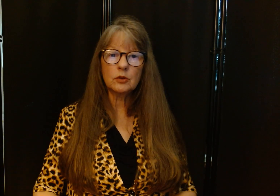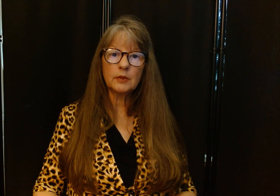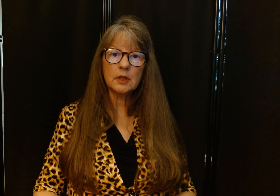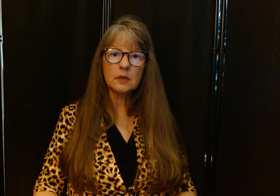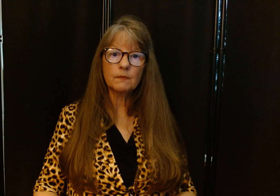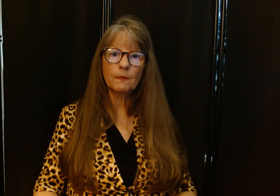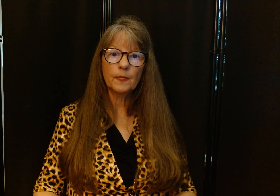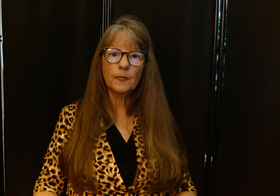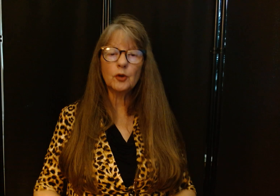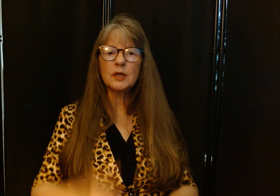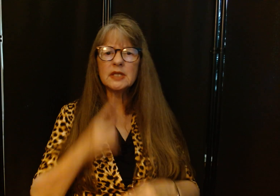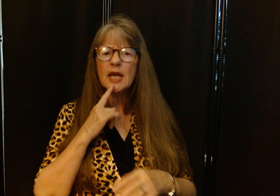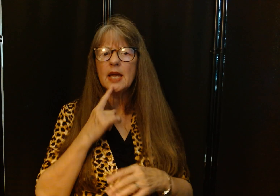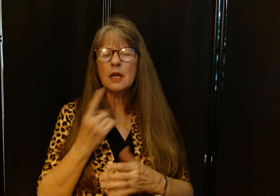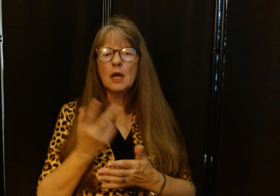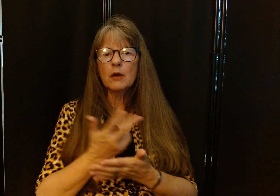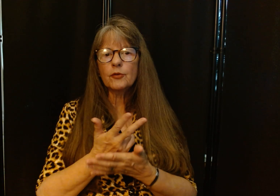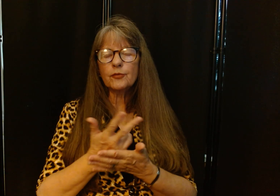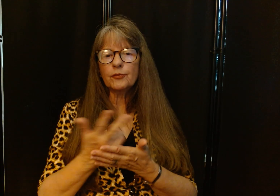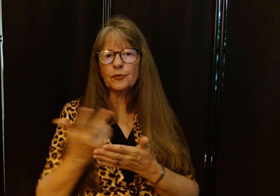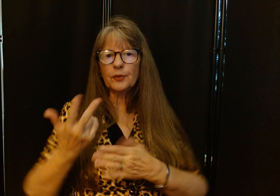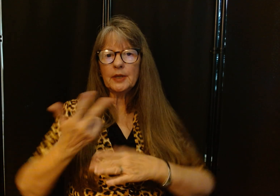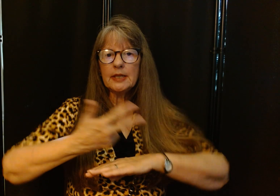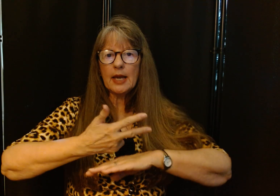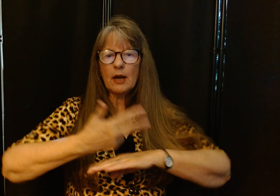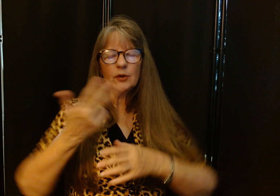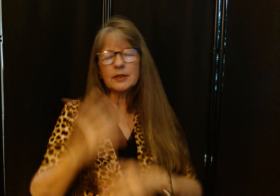weeks. You could say 3